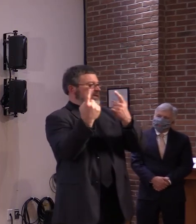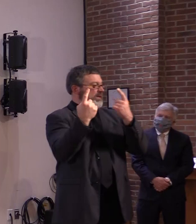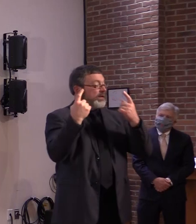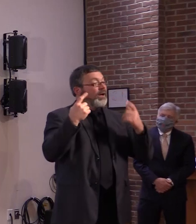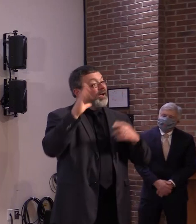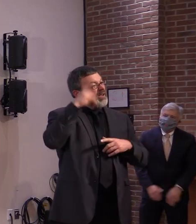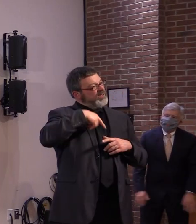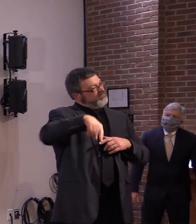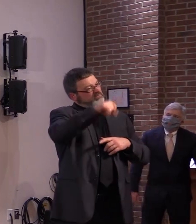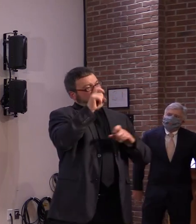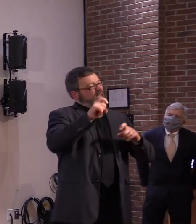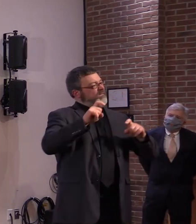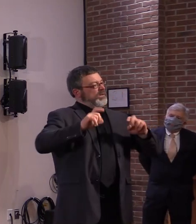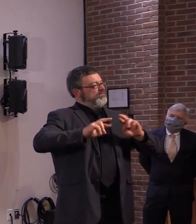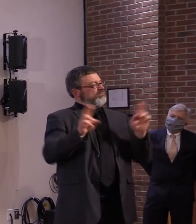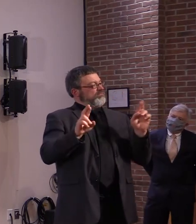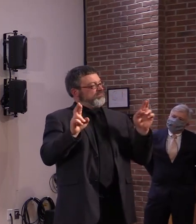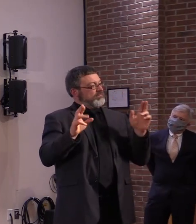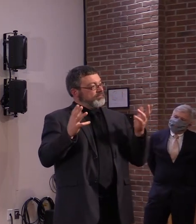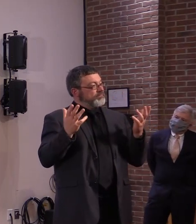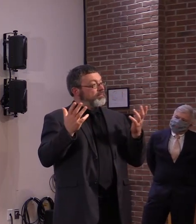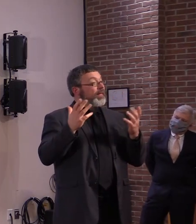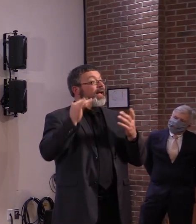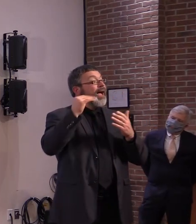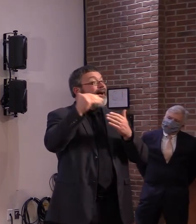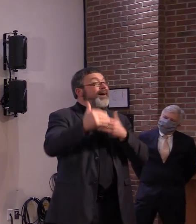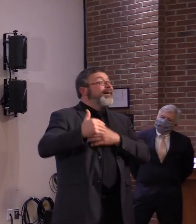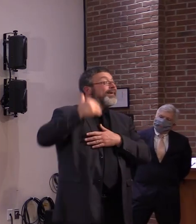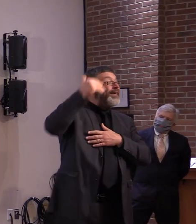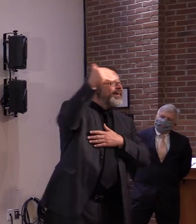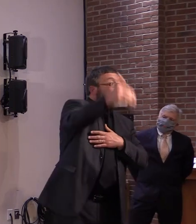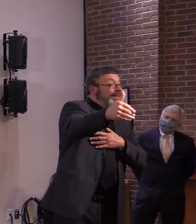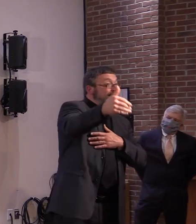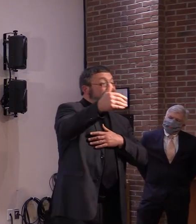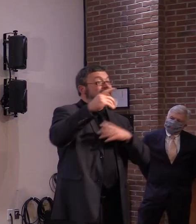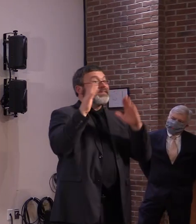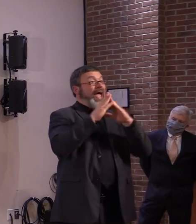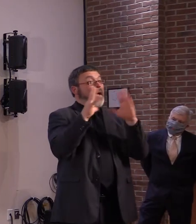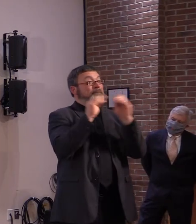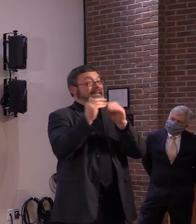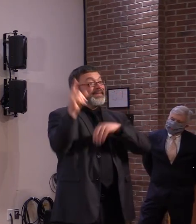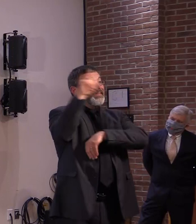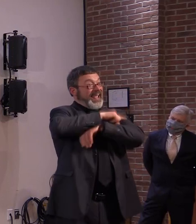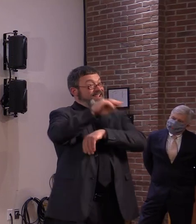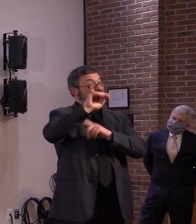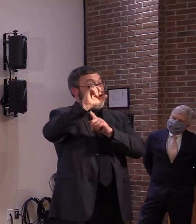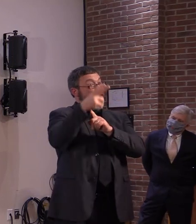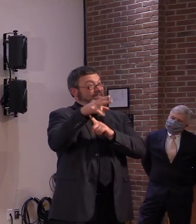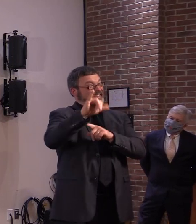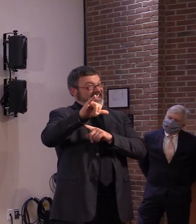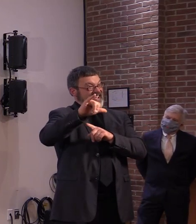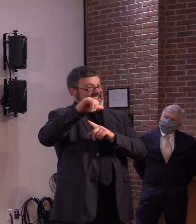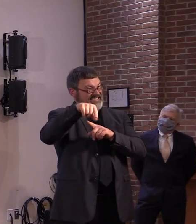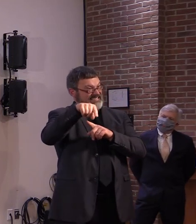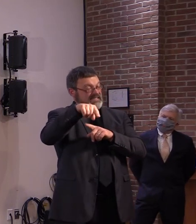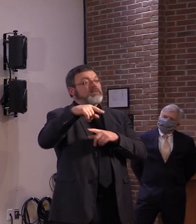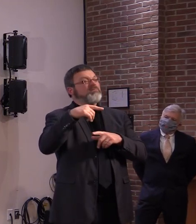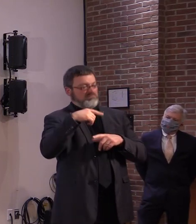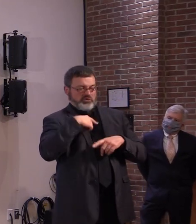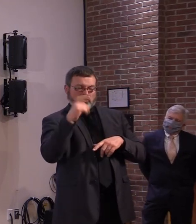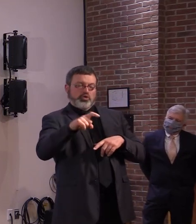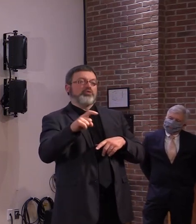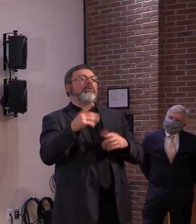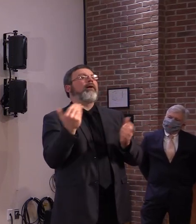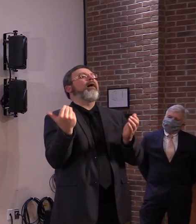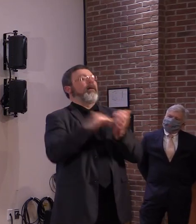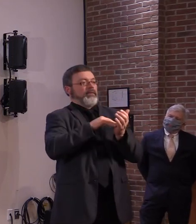mail-in ballot procedure for town meeting so that people can exercise their right to vote in a